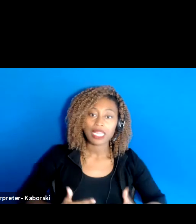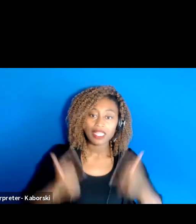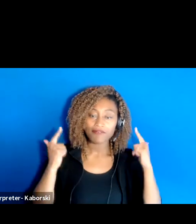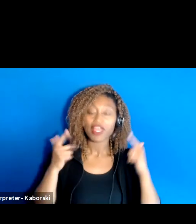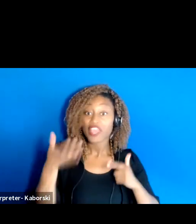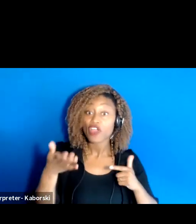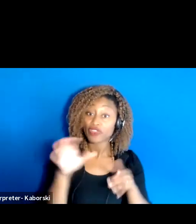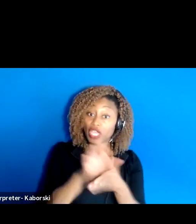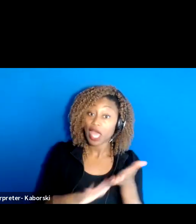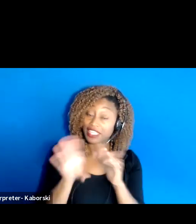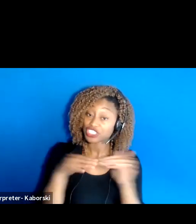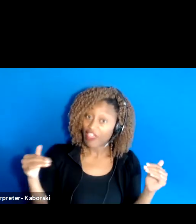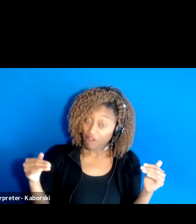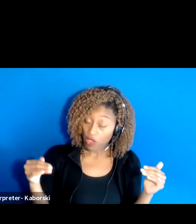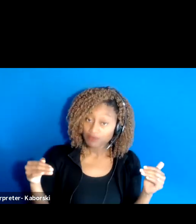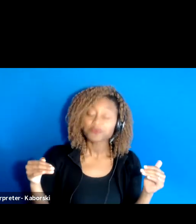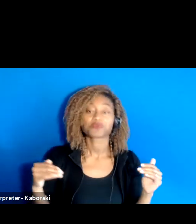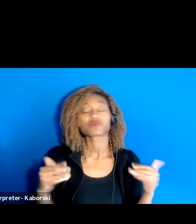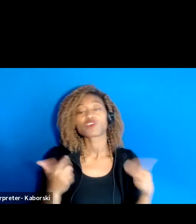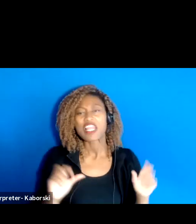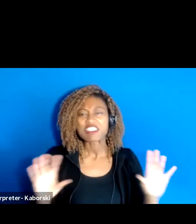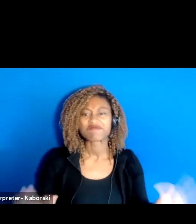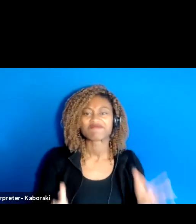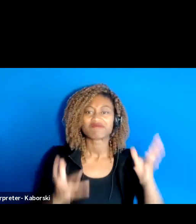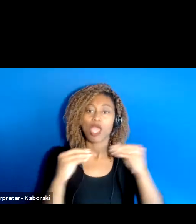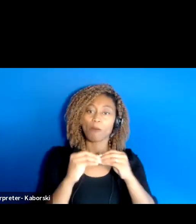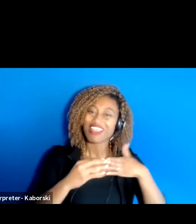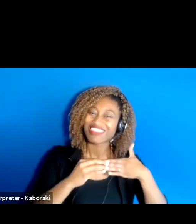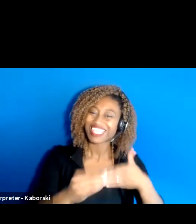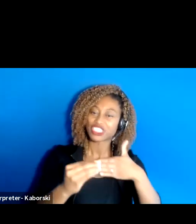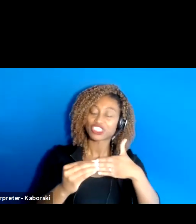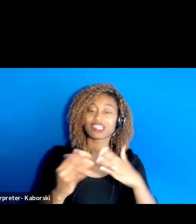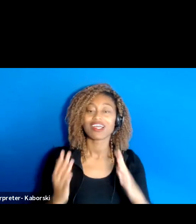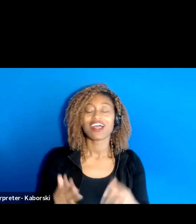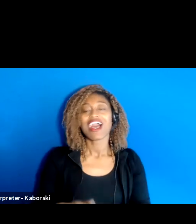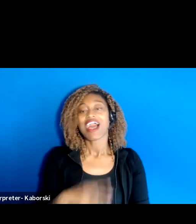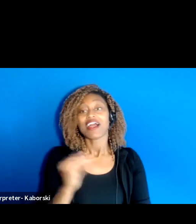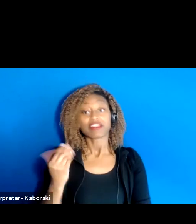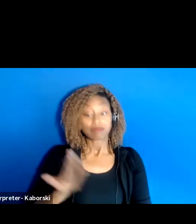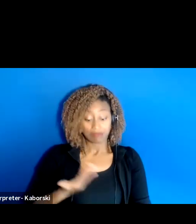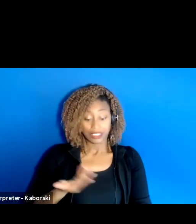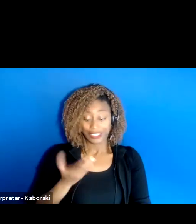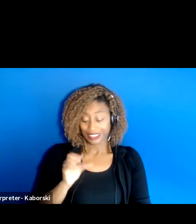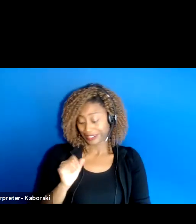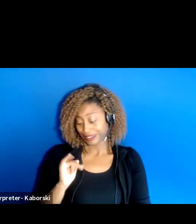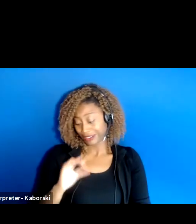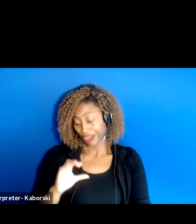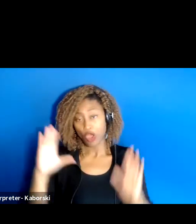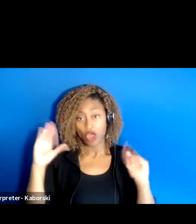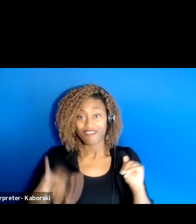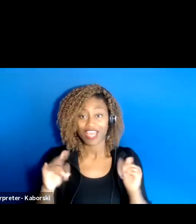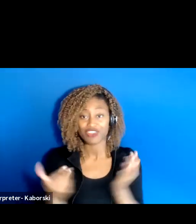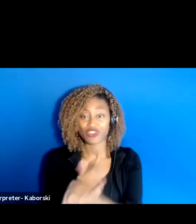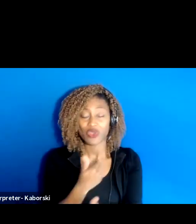the college level to try and foster a little bit more leadership. And, you know, for us as Silk, hopefully find some new council members and get